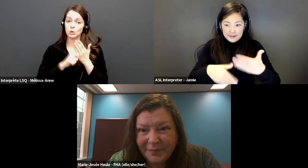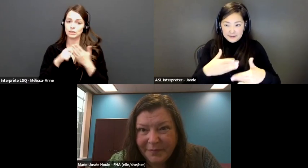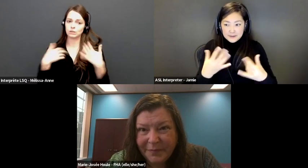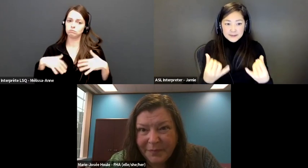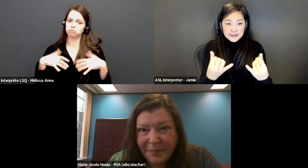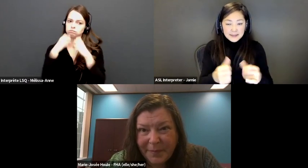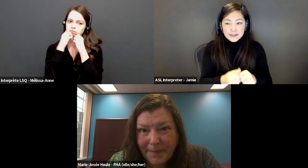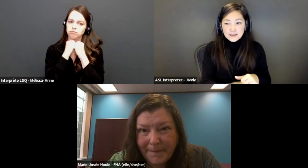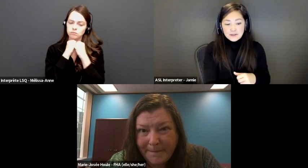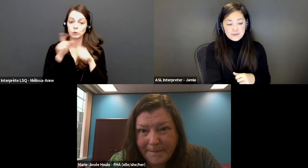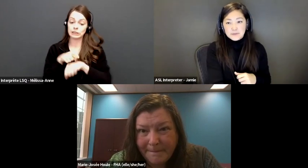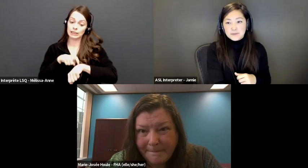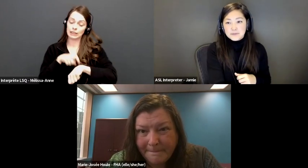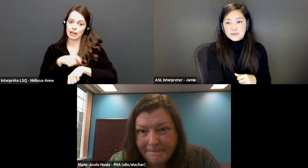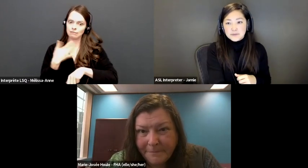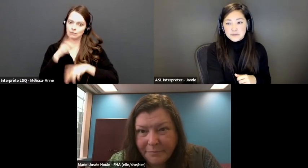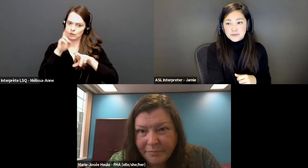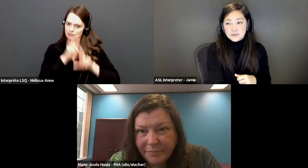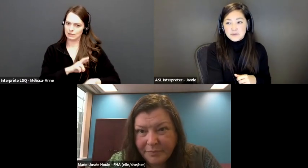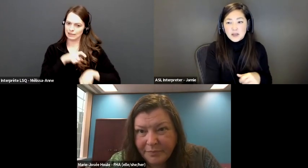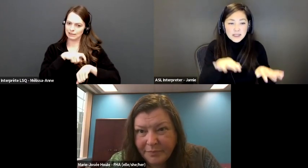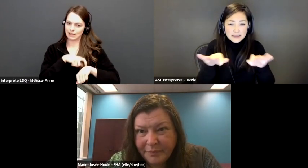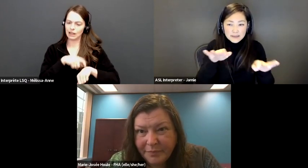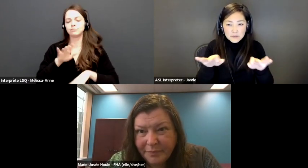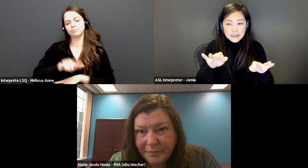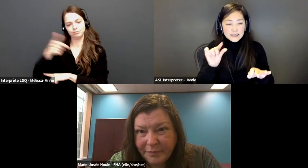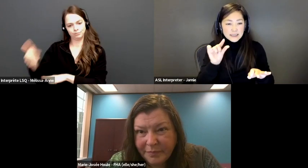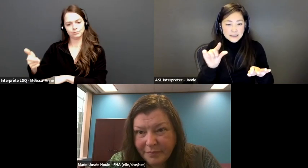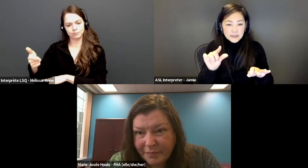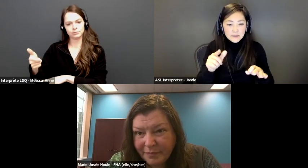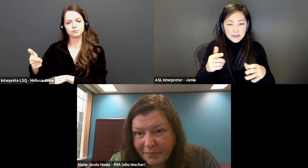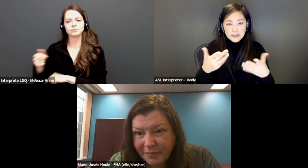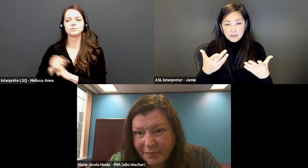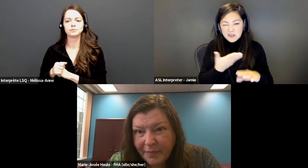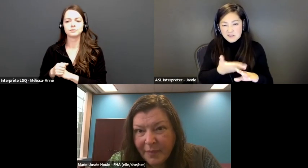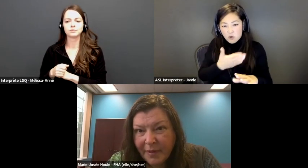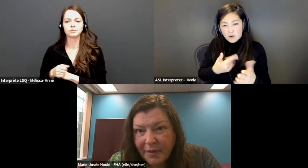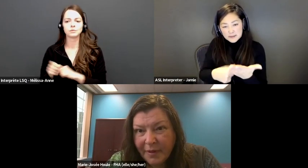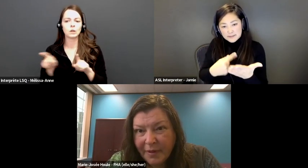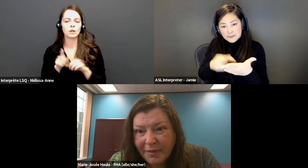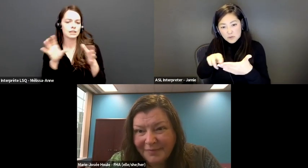to briefly just set a bit the context before we get into more of the results.